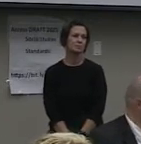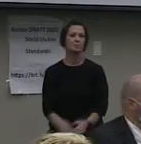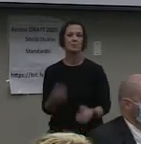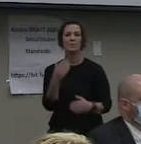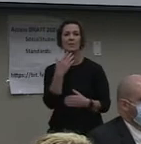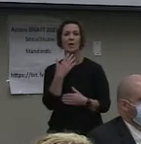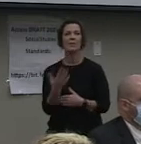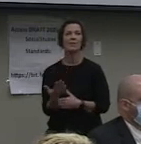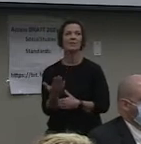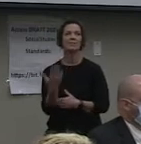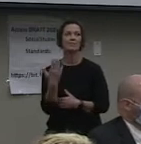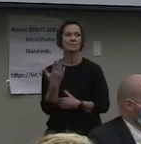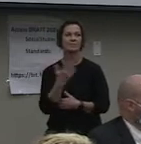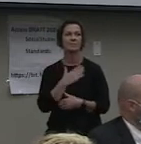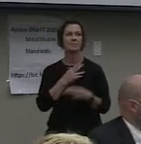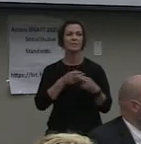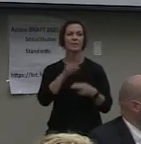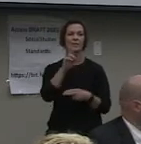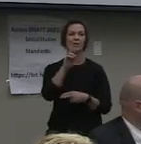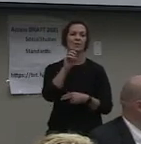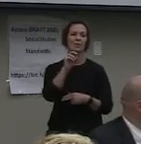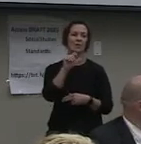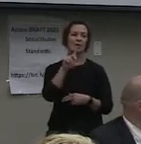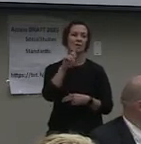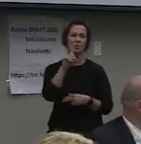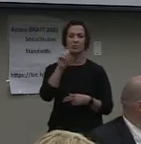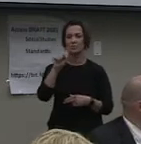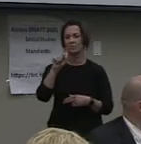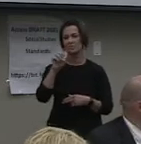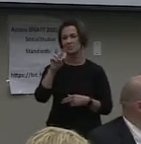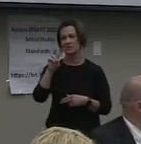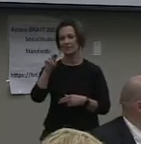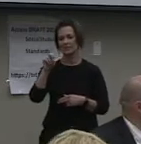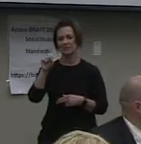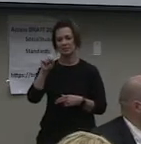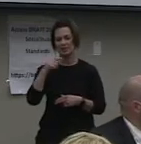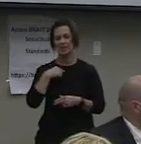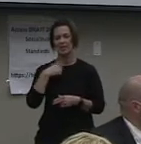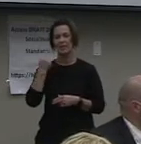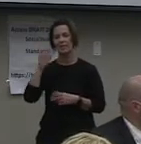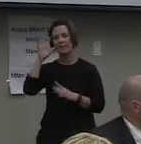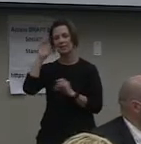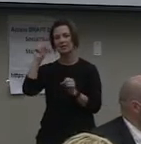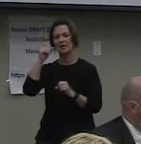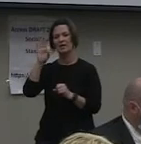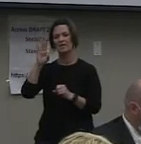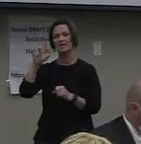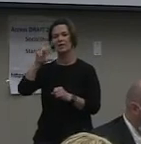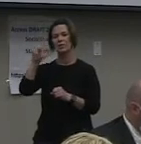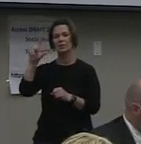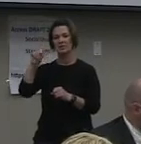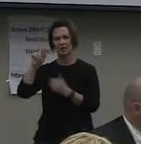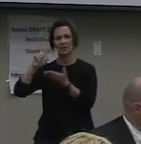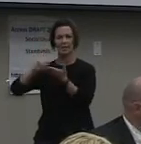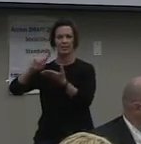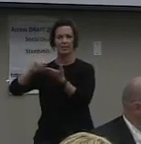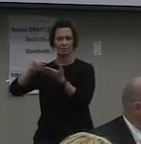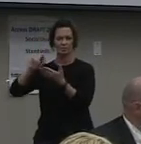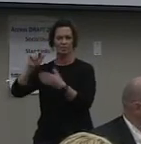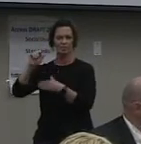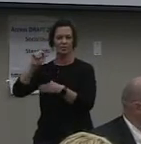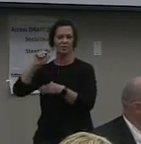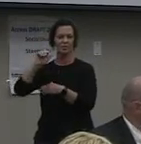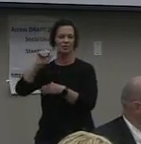Good morning. My name is Ronald Stevens. I'm the president of the Louisiana Publishers Association. And I would like to